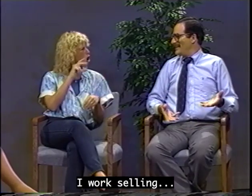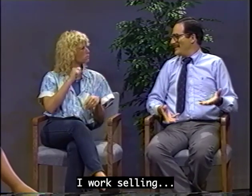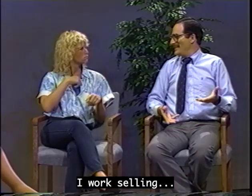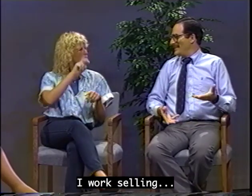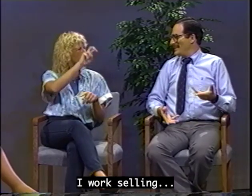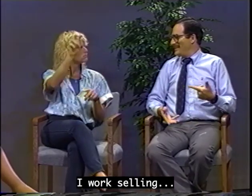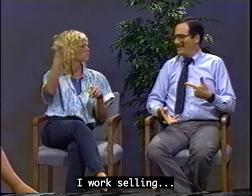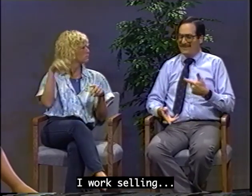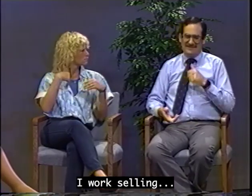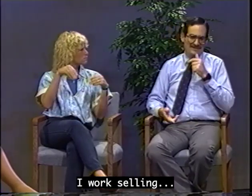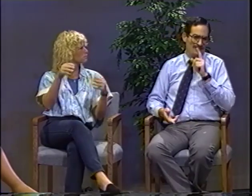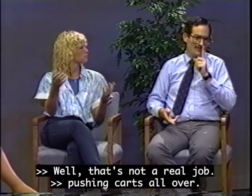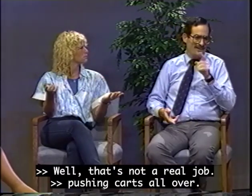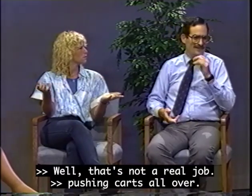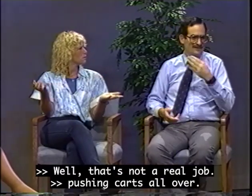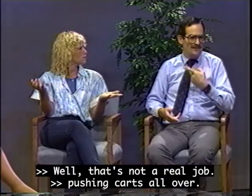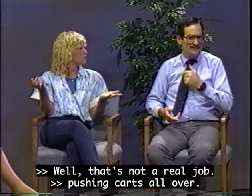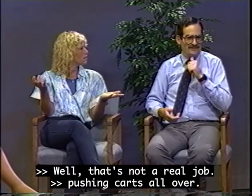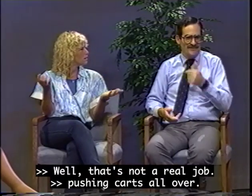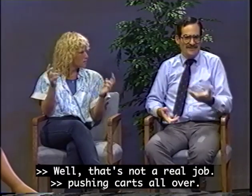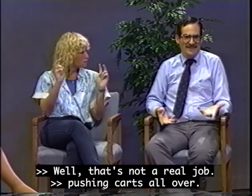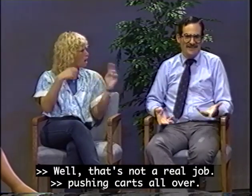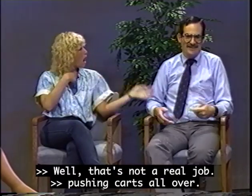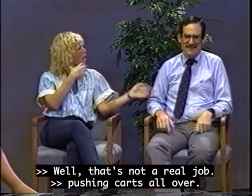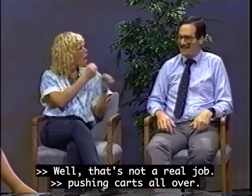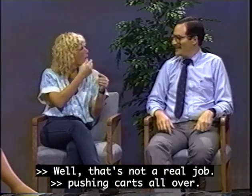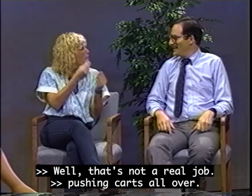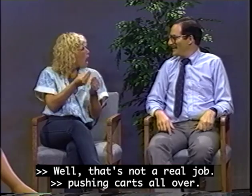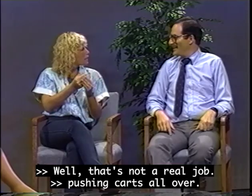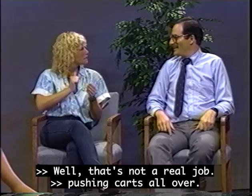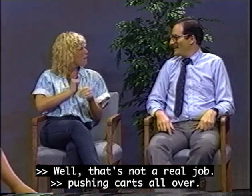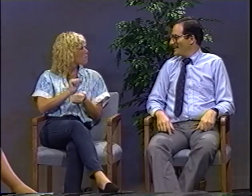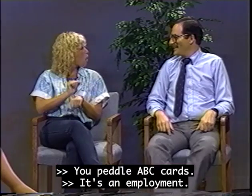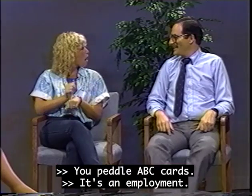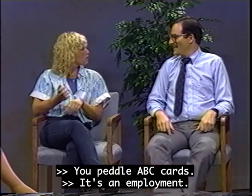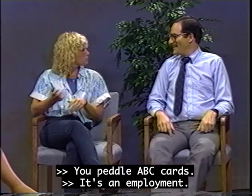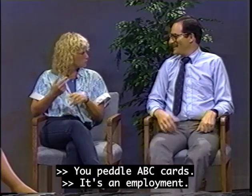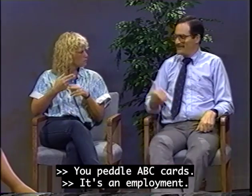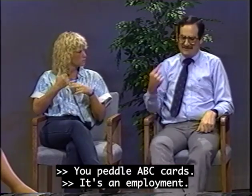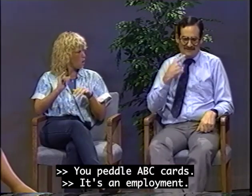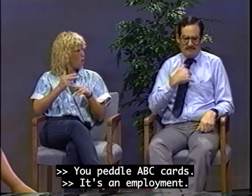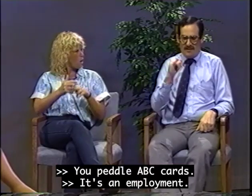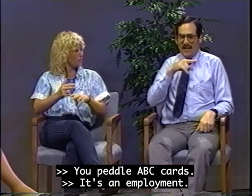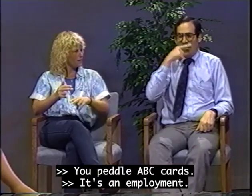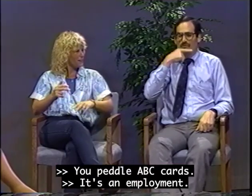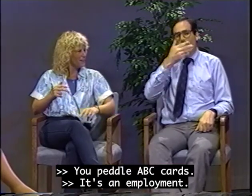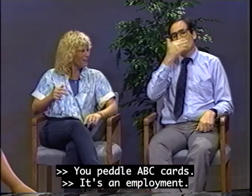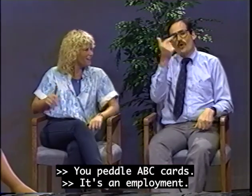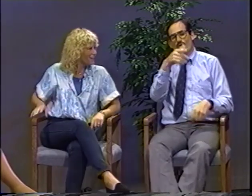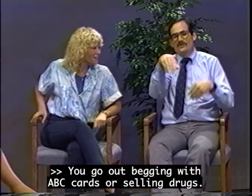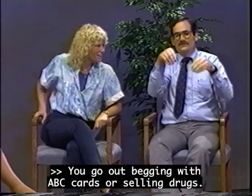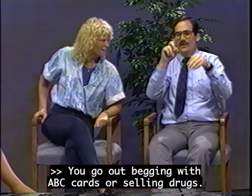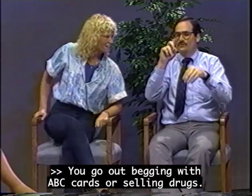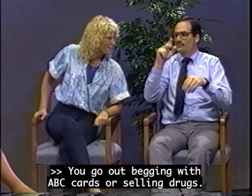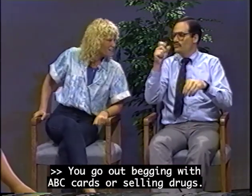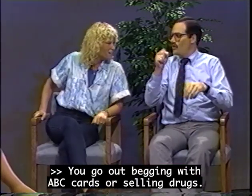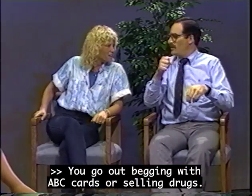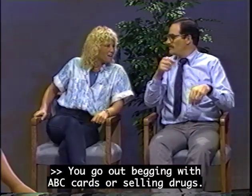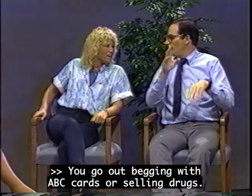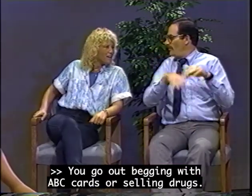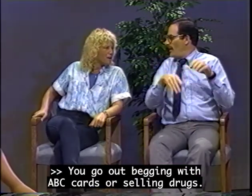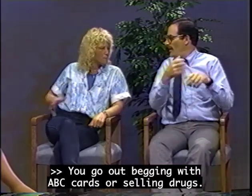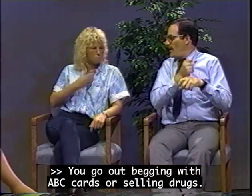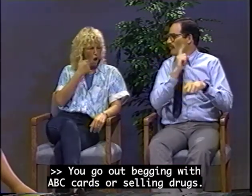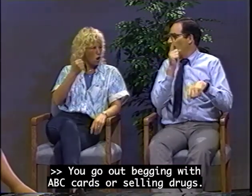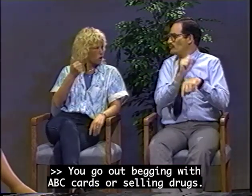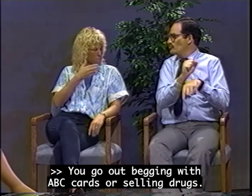I work selling. Well, that's not a real pushing job. Carts all over. You peddle It's an employment. ABC cards. You go out begging